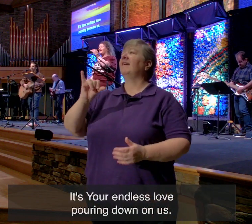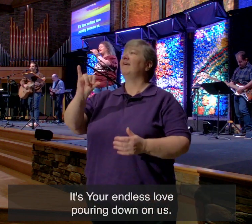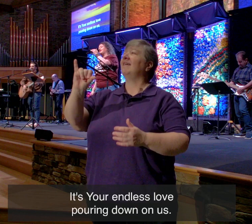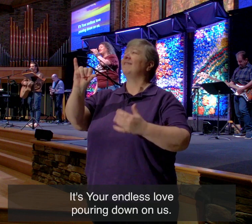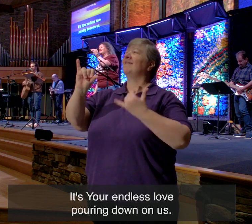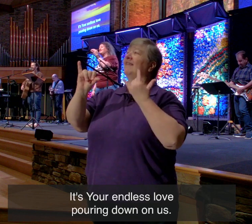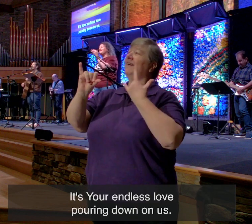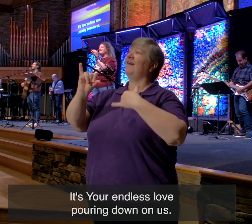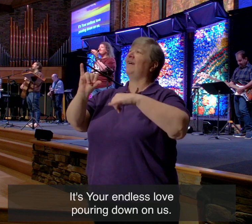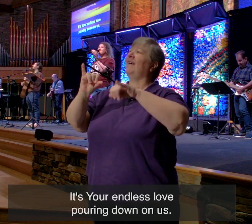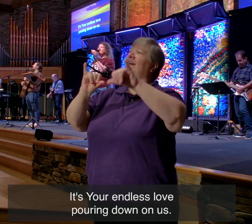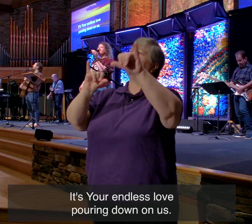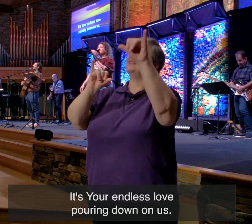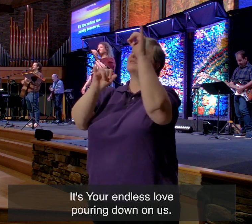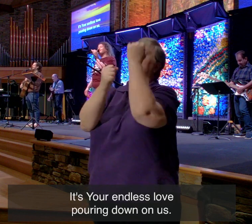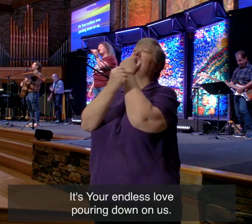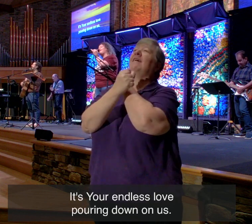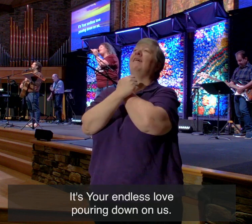It's your